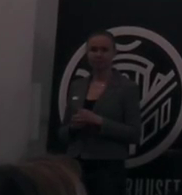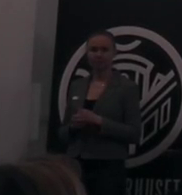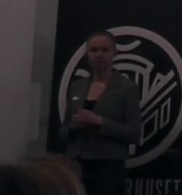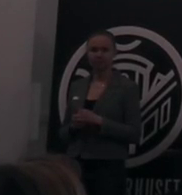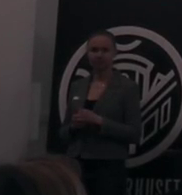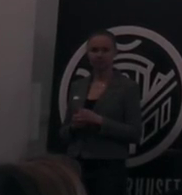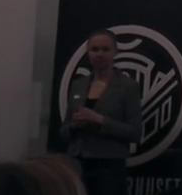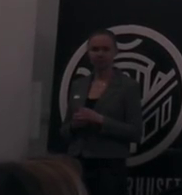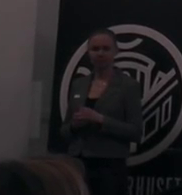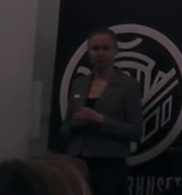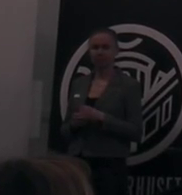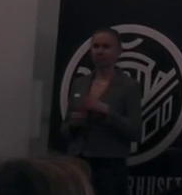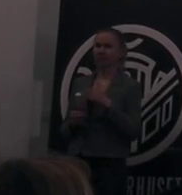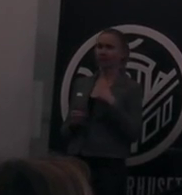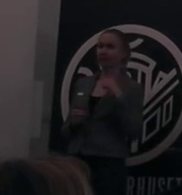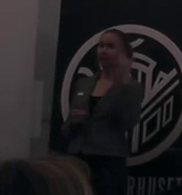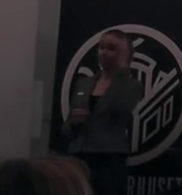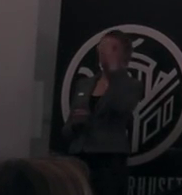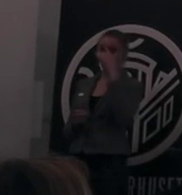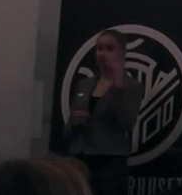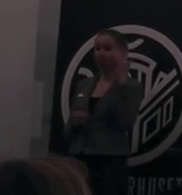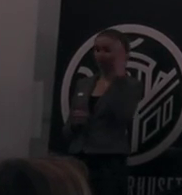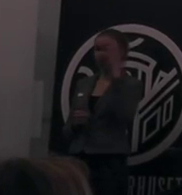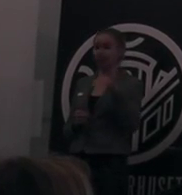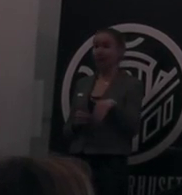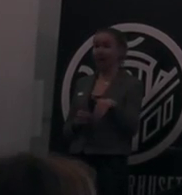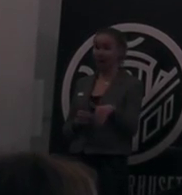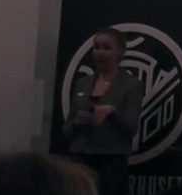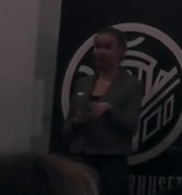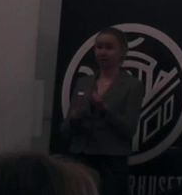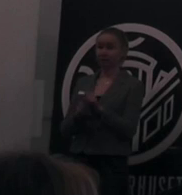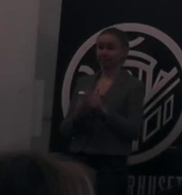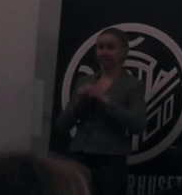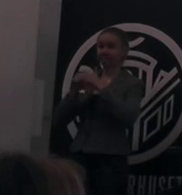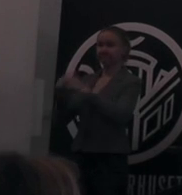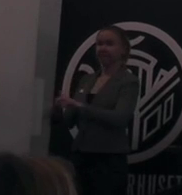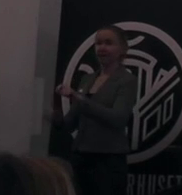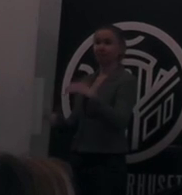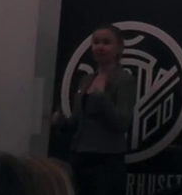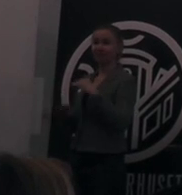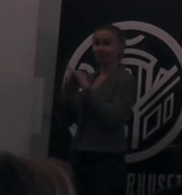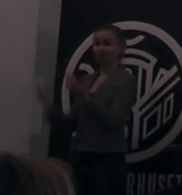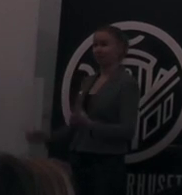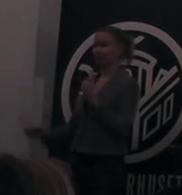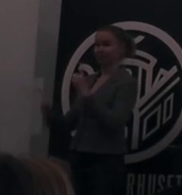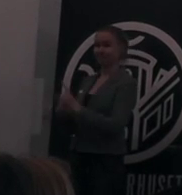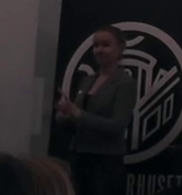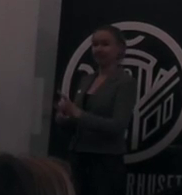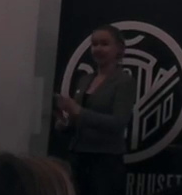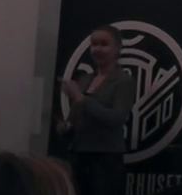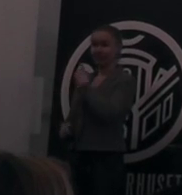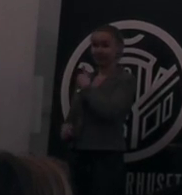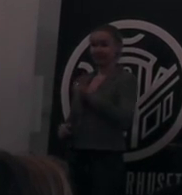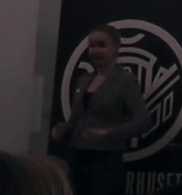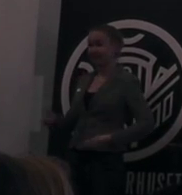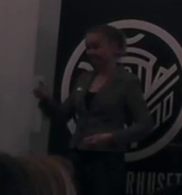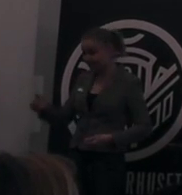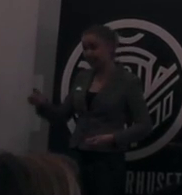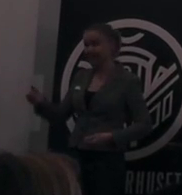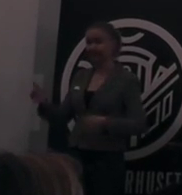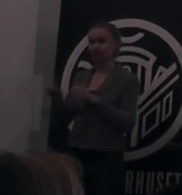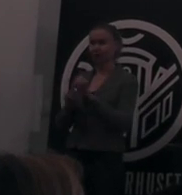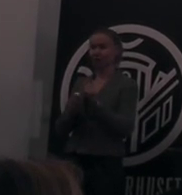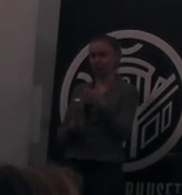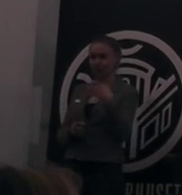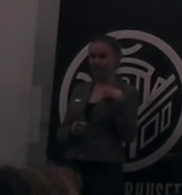I was worried about Milan. I took him to the White House. He met the president. He met the first lady.